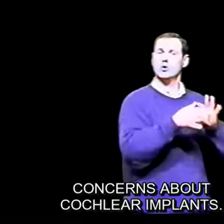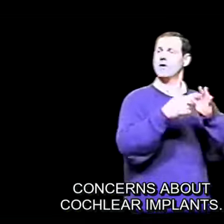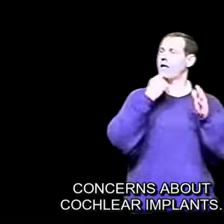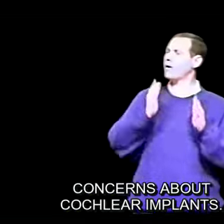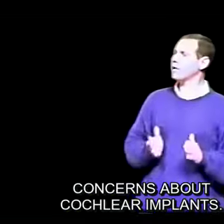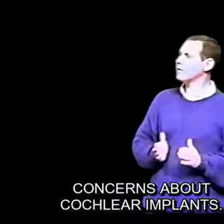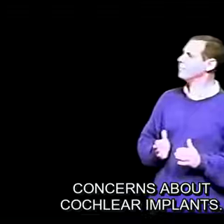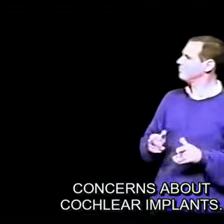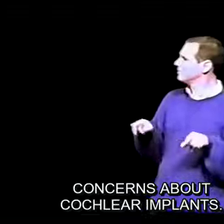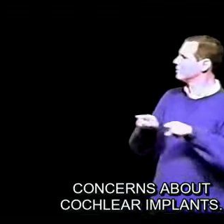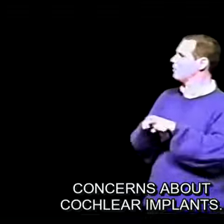implants.